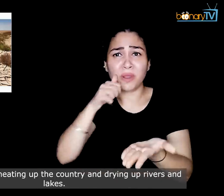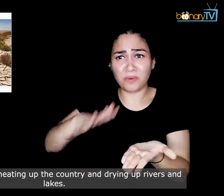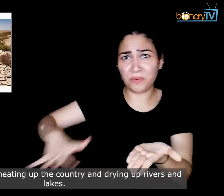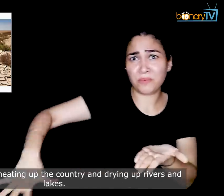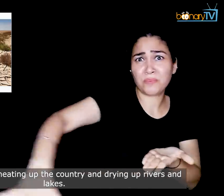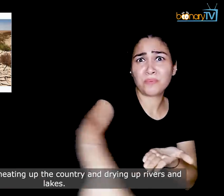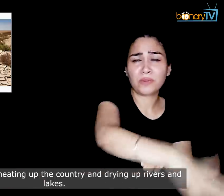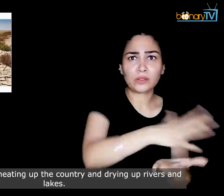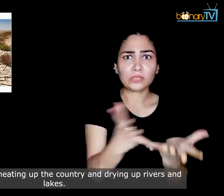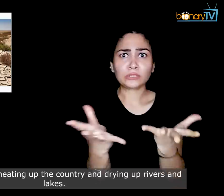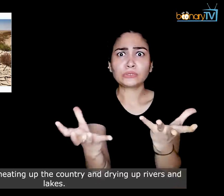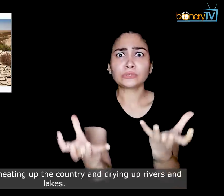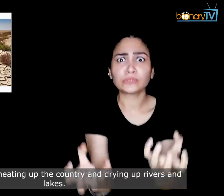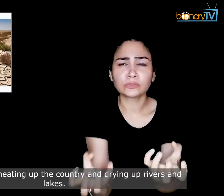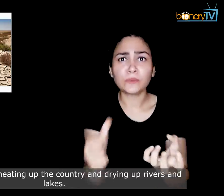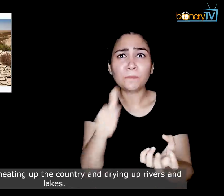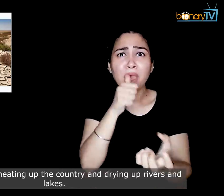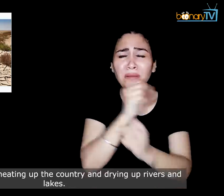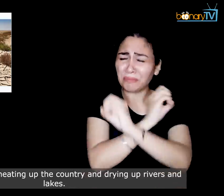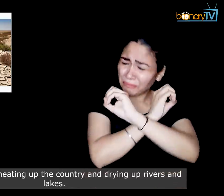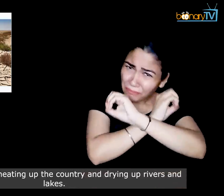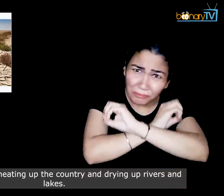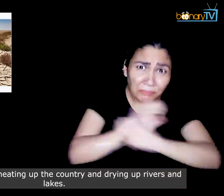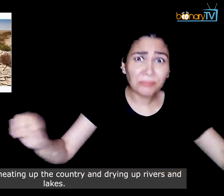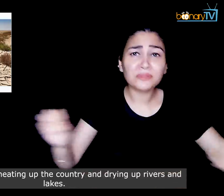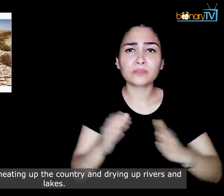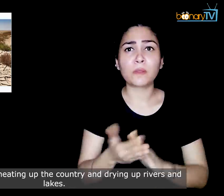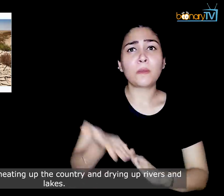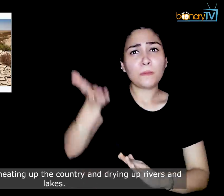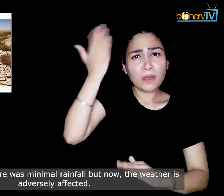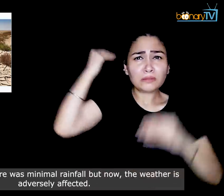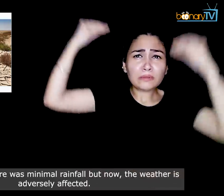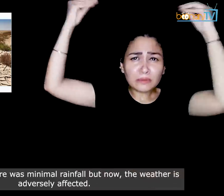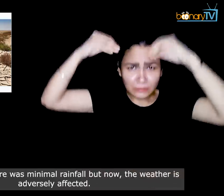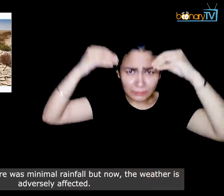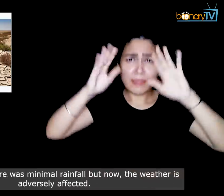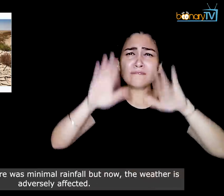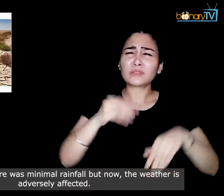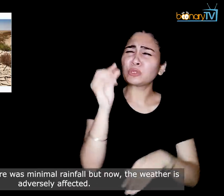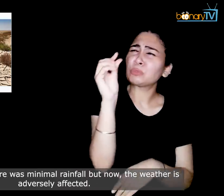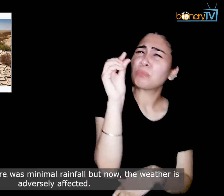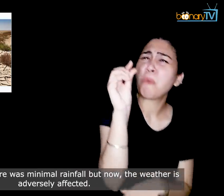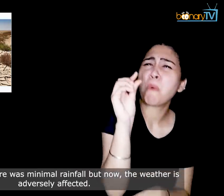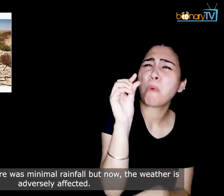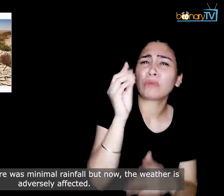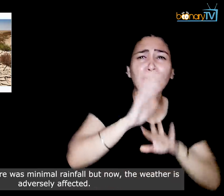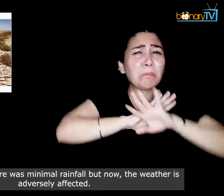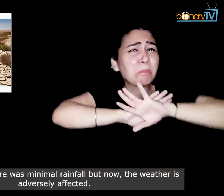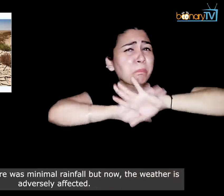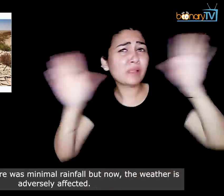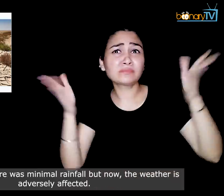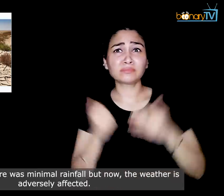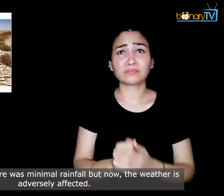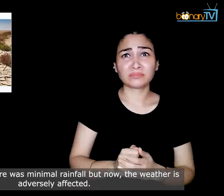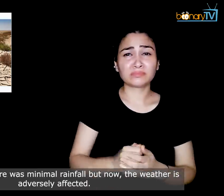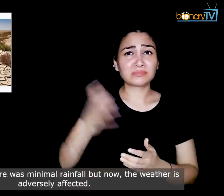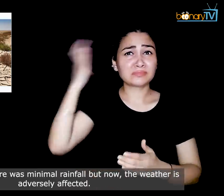and drying up the rivers and lakes. Long time ago, there was minimal rainfall, but